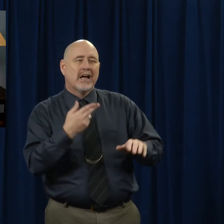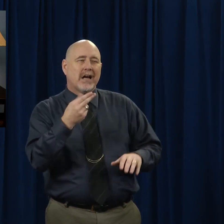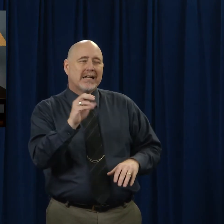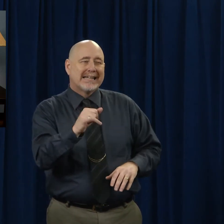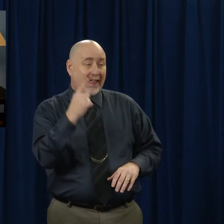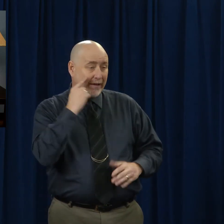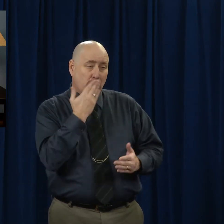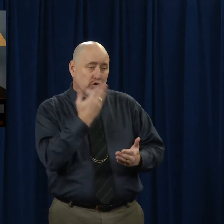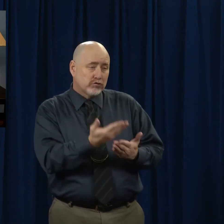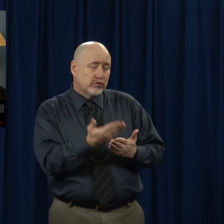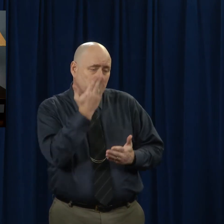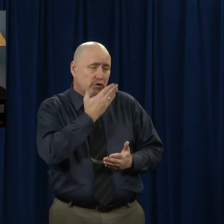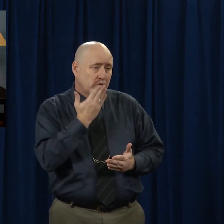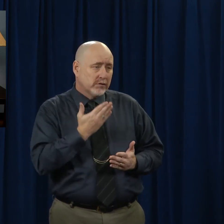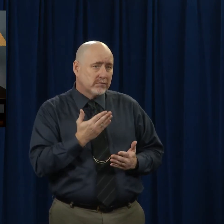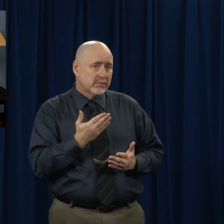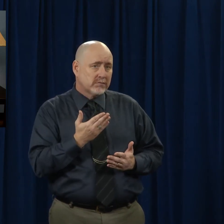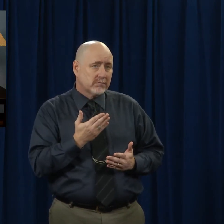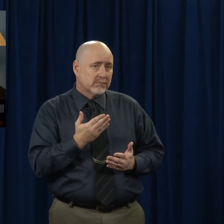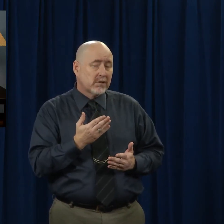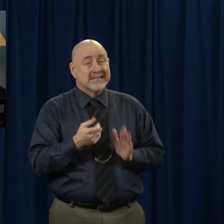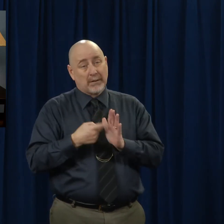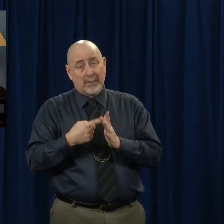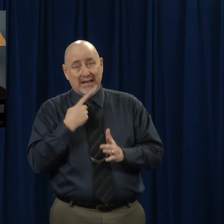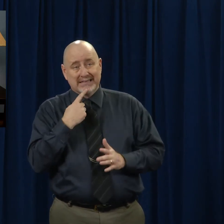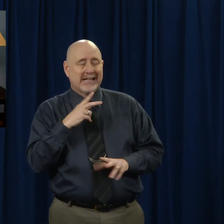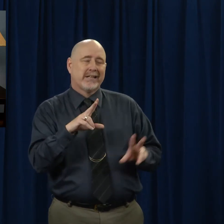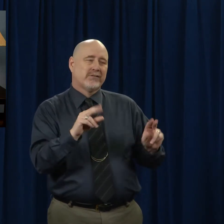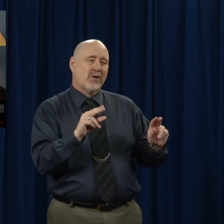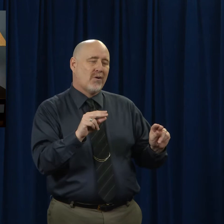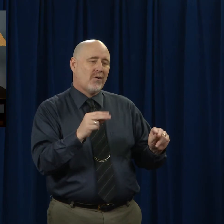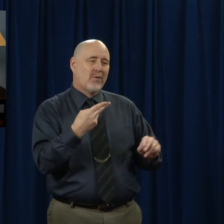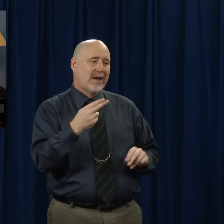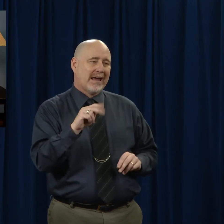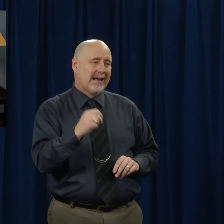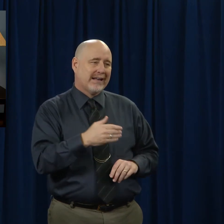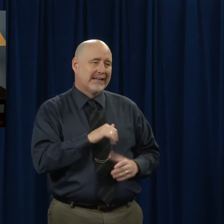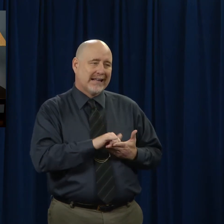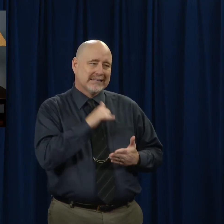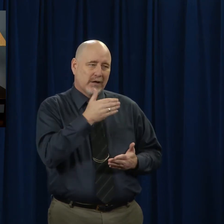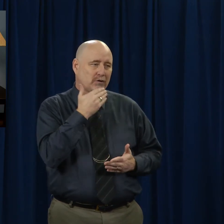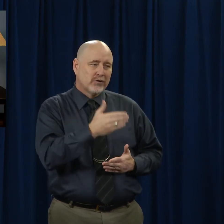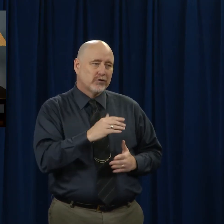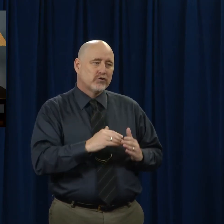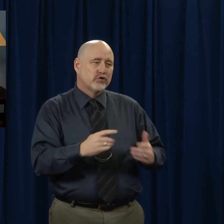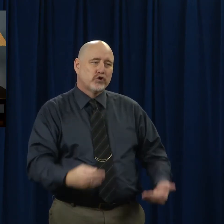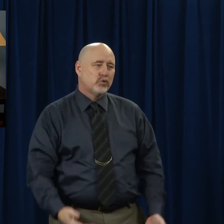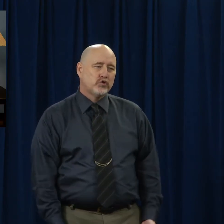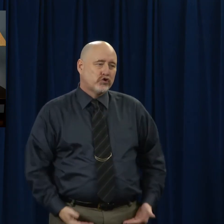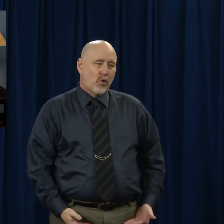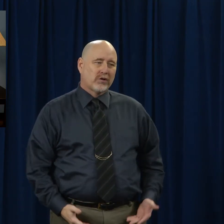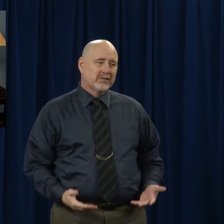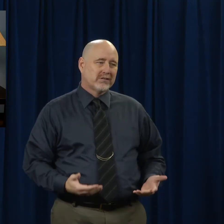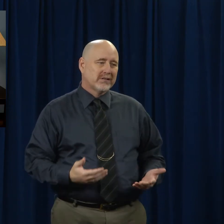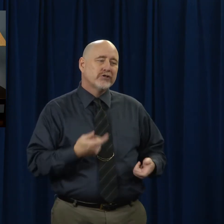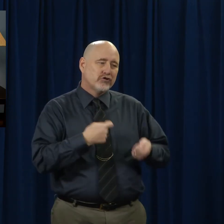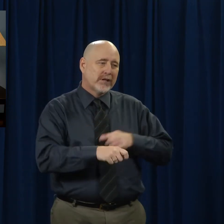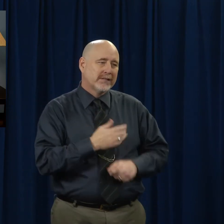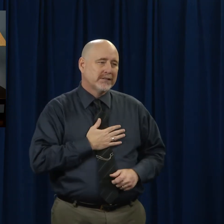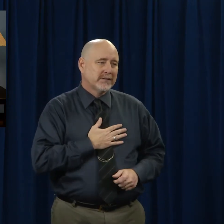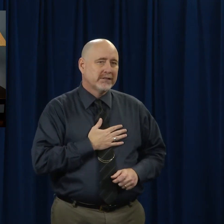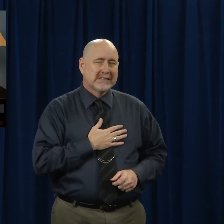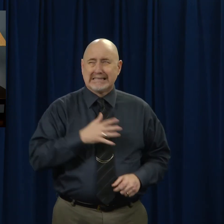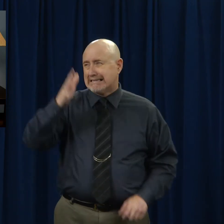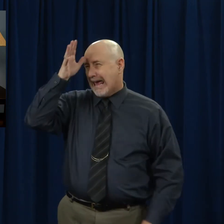I think that looks good. I think that's just fine. Sometimes I would say, you know, Hannah, that's not good. I believe that's too short. You need to go and change